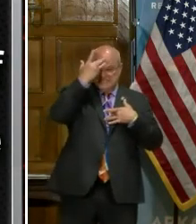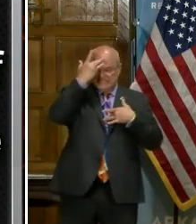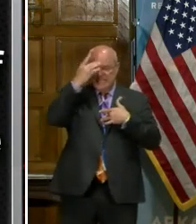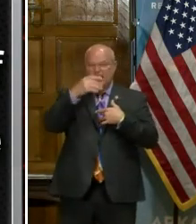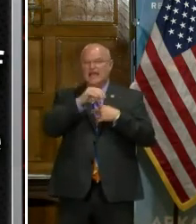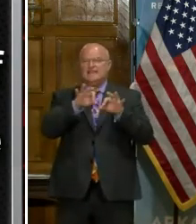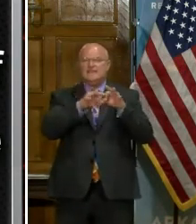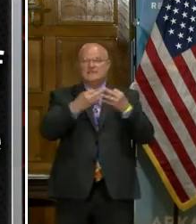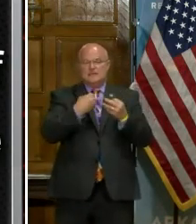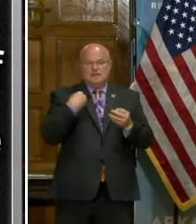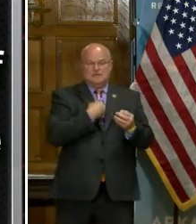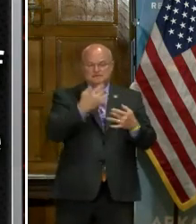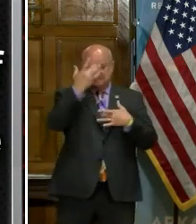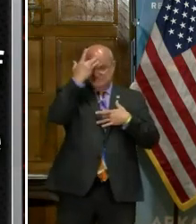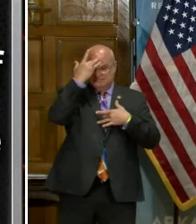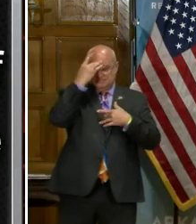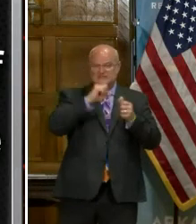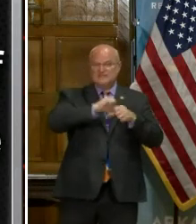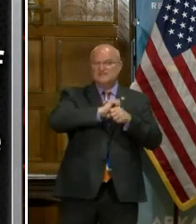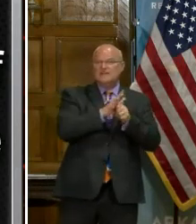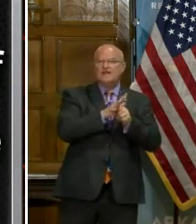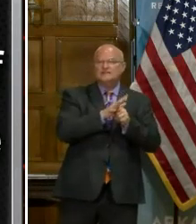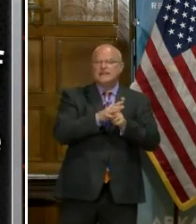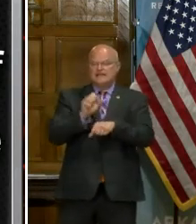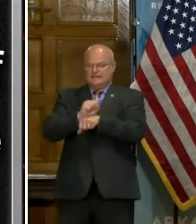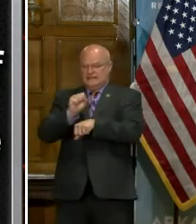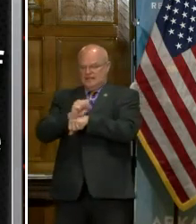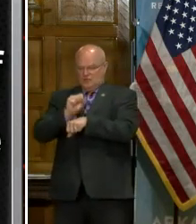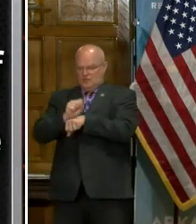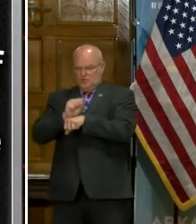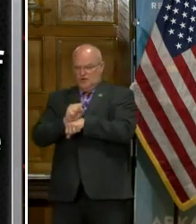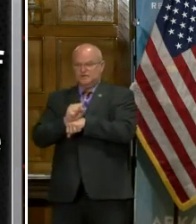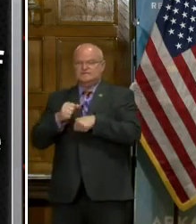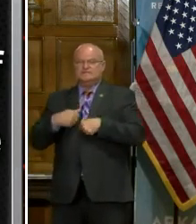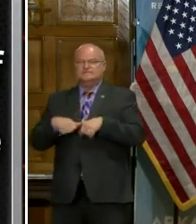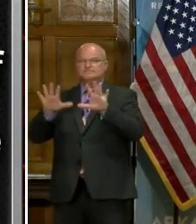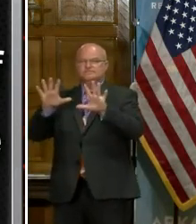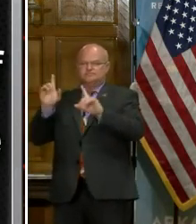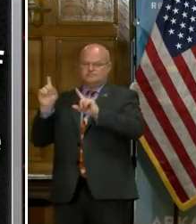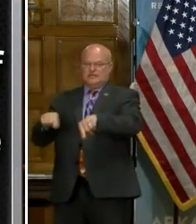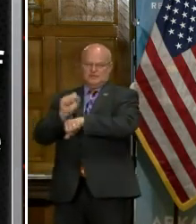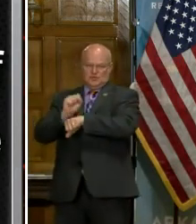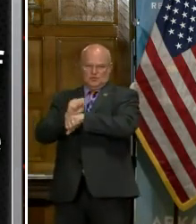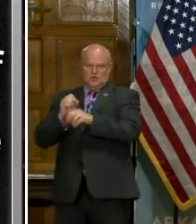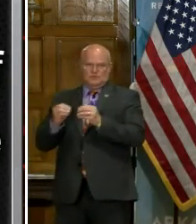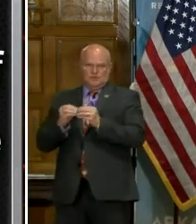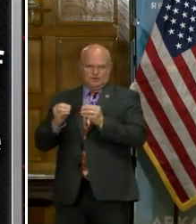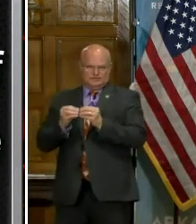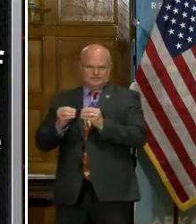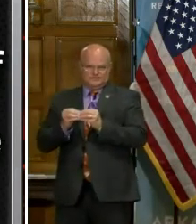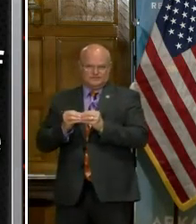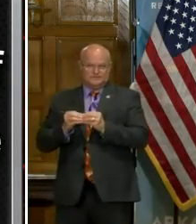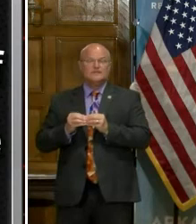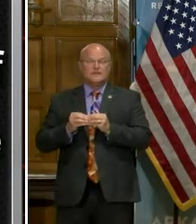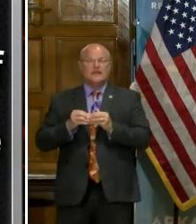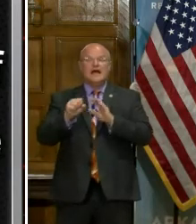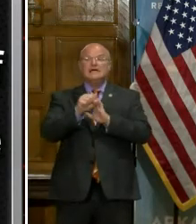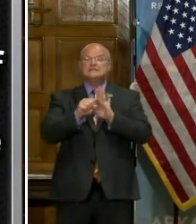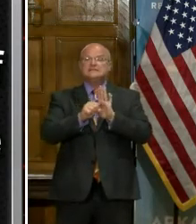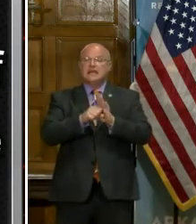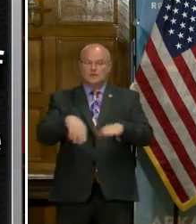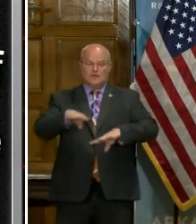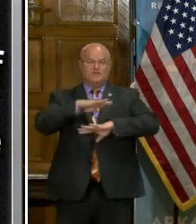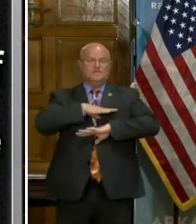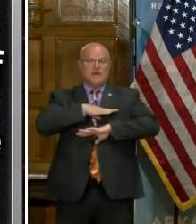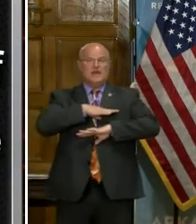their family members might have contracted the virus, and they've made family sacrifices to keep coming to work. As a state, we have not only